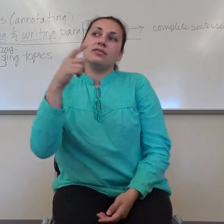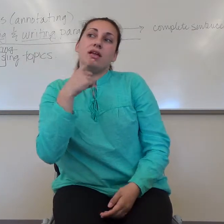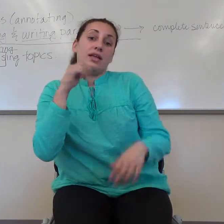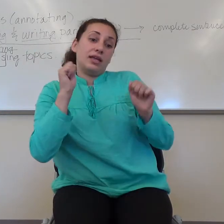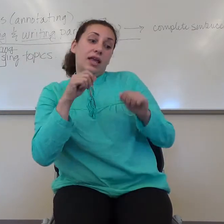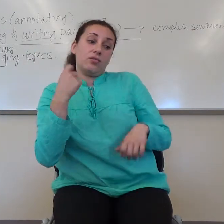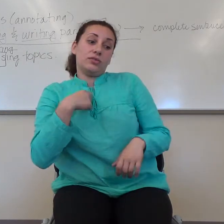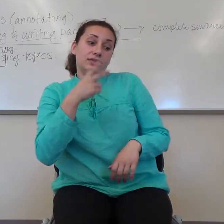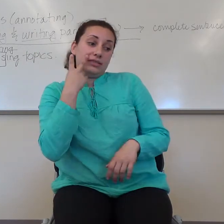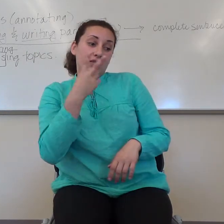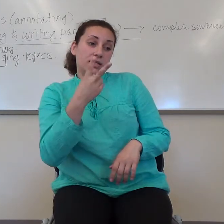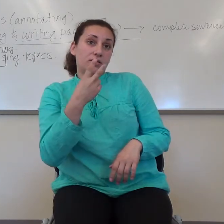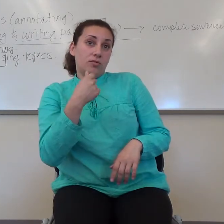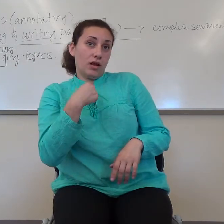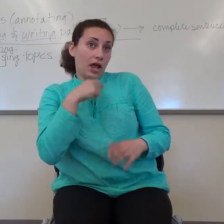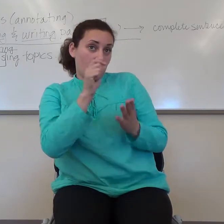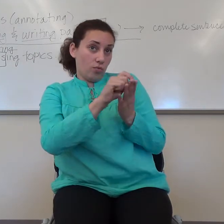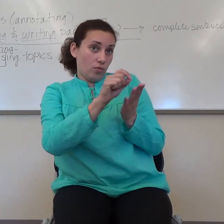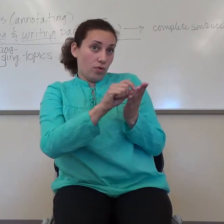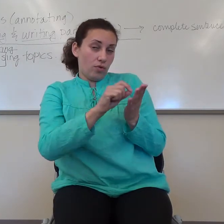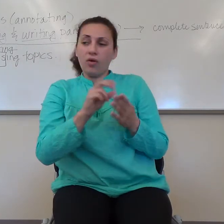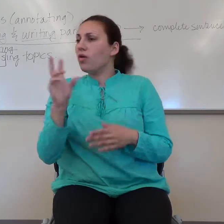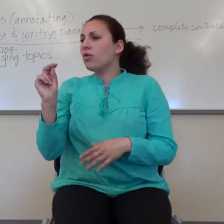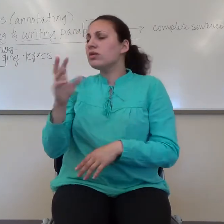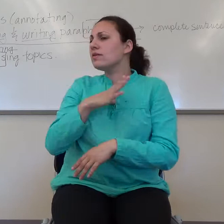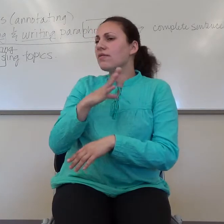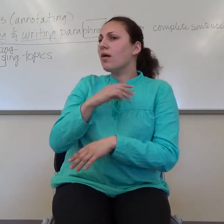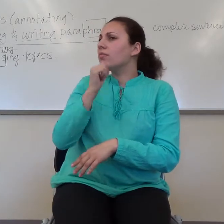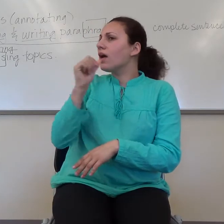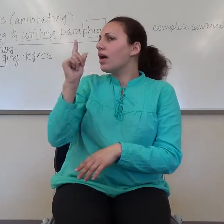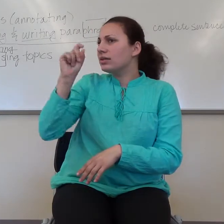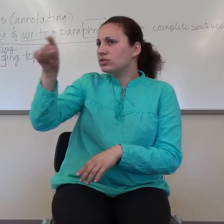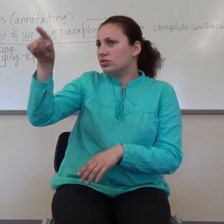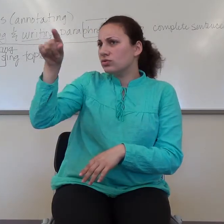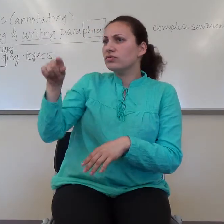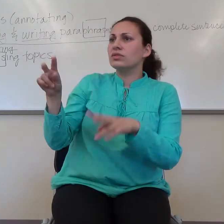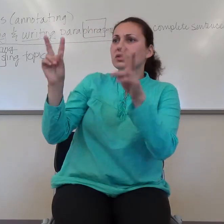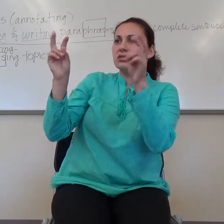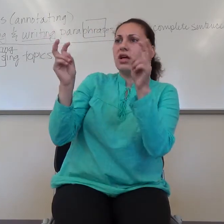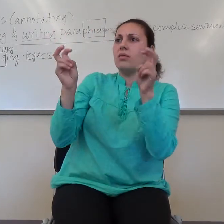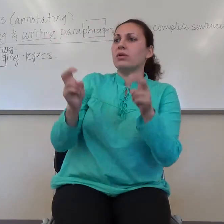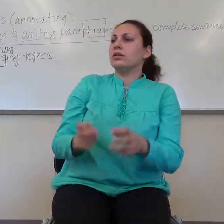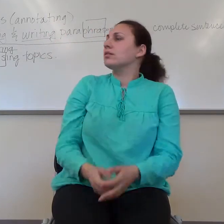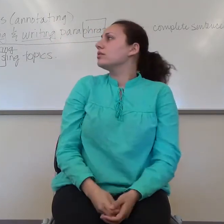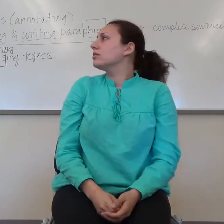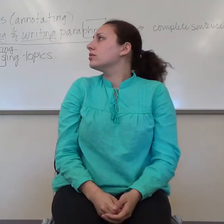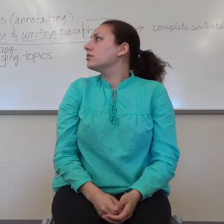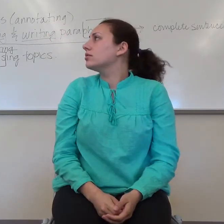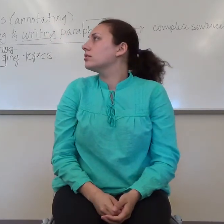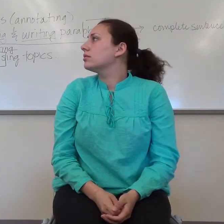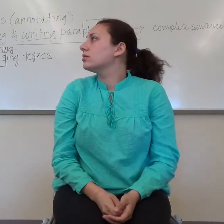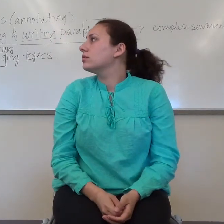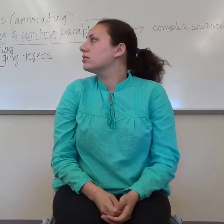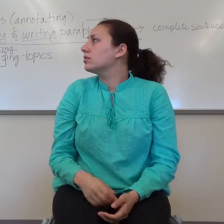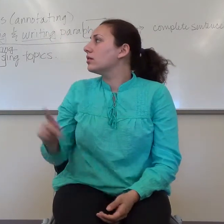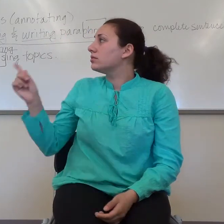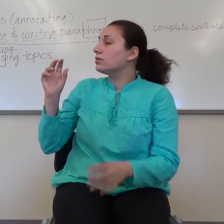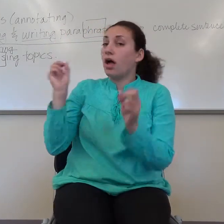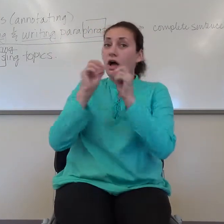What? No, you're fine. Because I wasn't asking you for the topic of this yet, okay? This one was obviously Lizzie. This could have